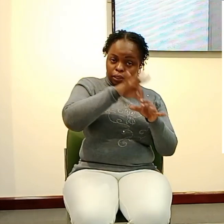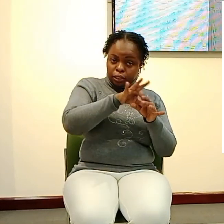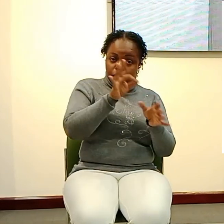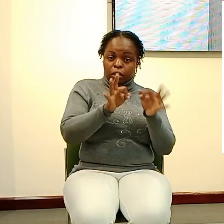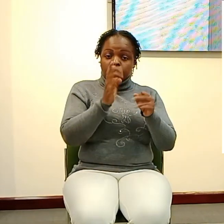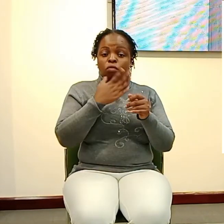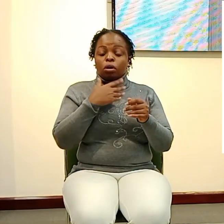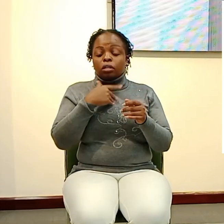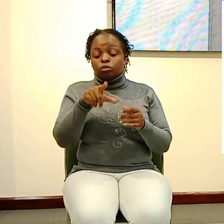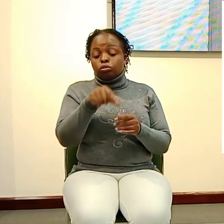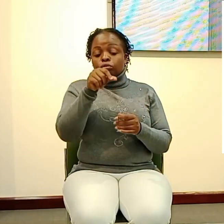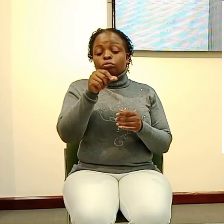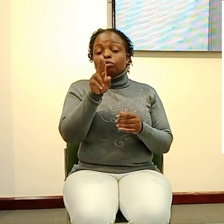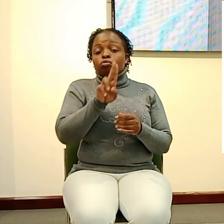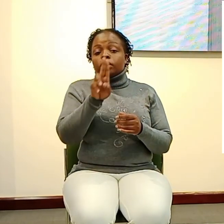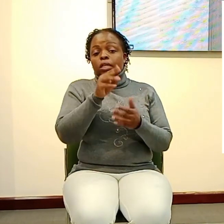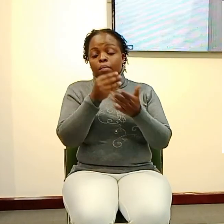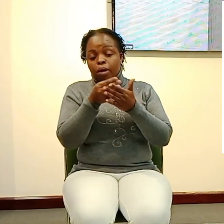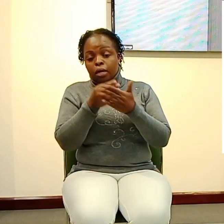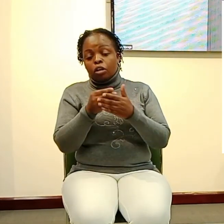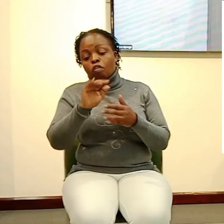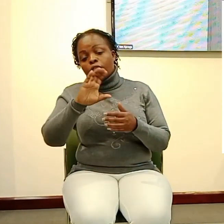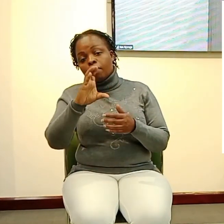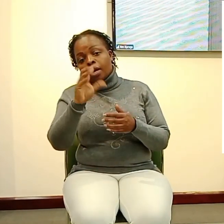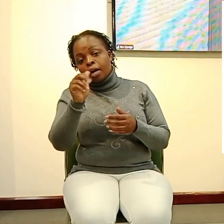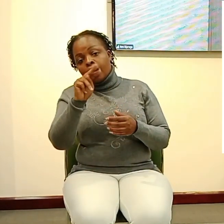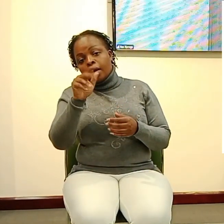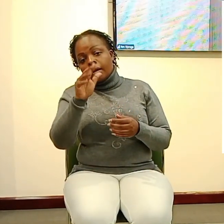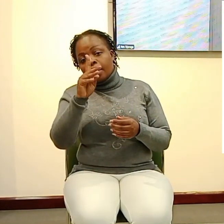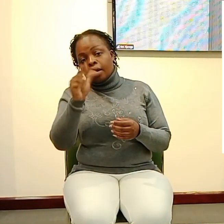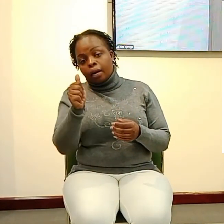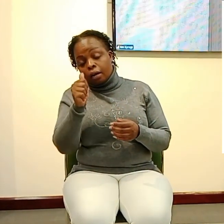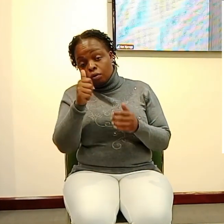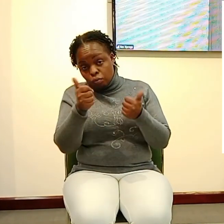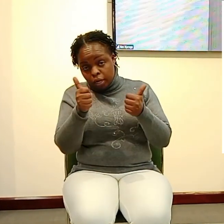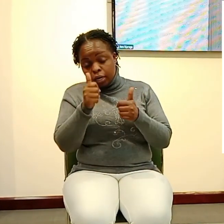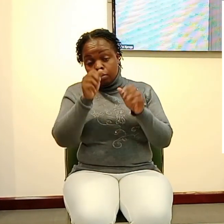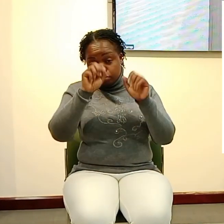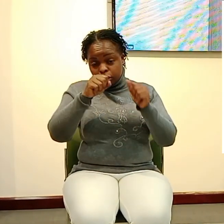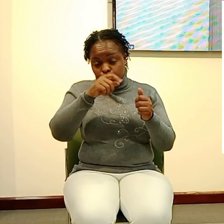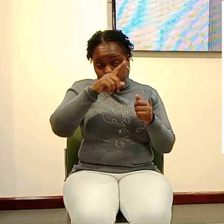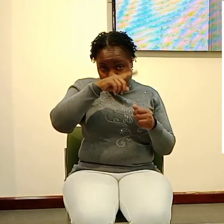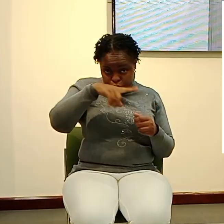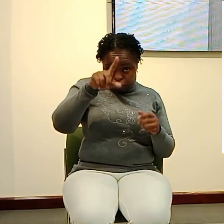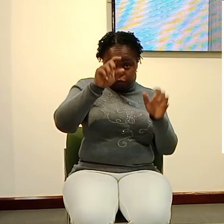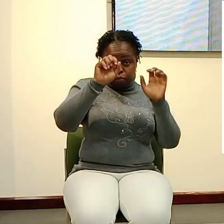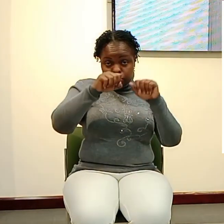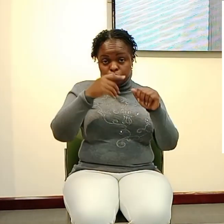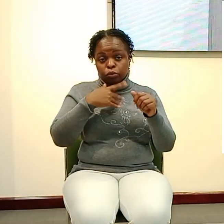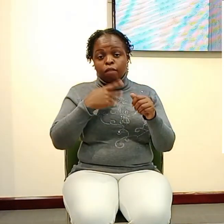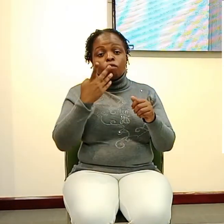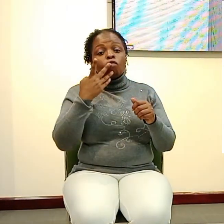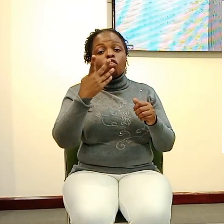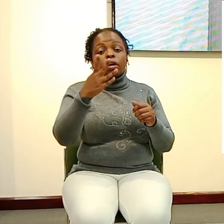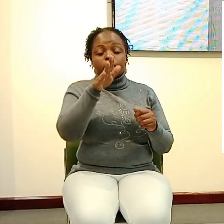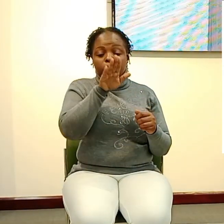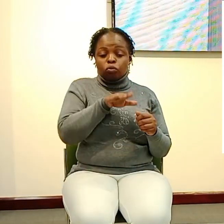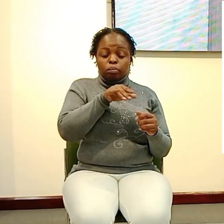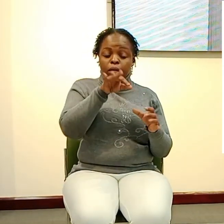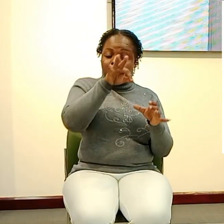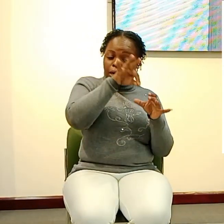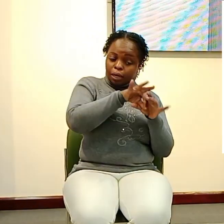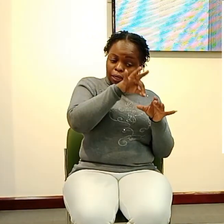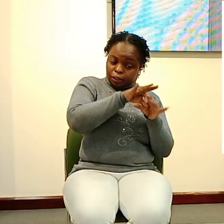to use the resources of Canada well, that we can prove for once we can have 400 women elected